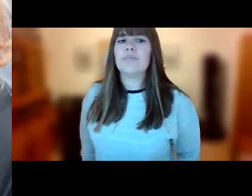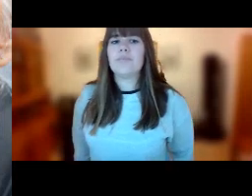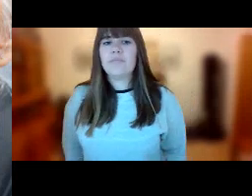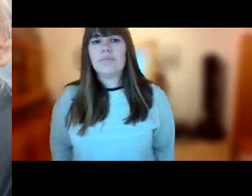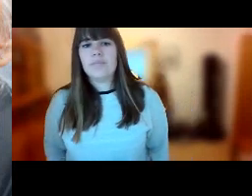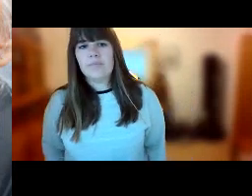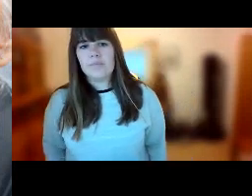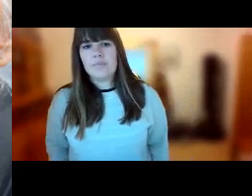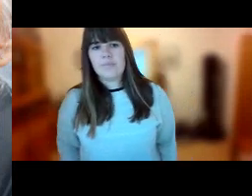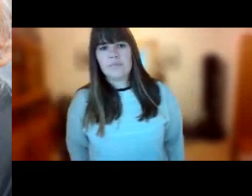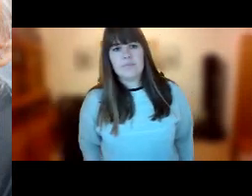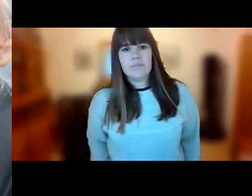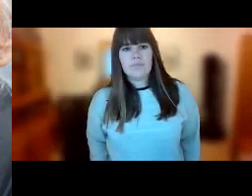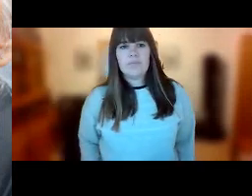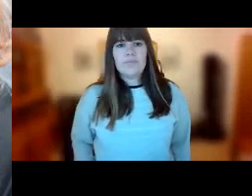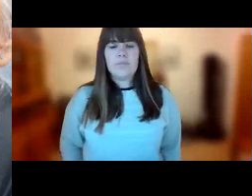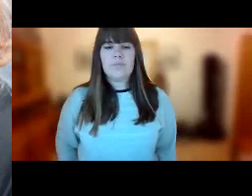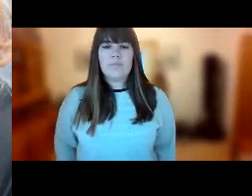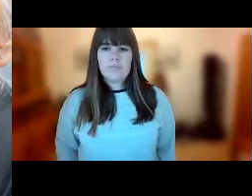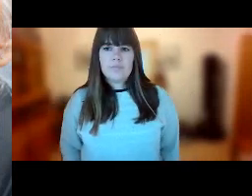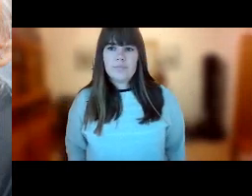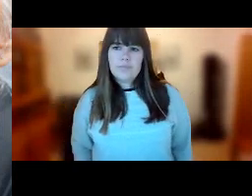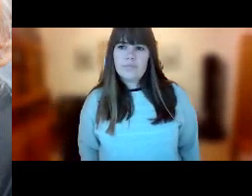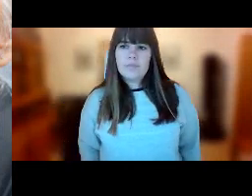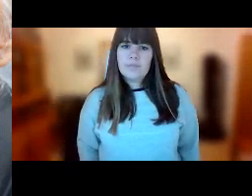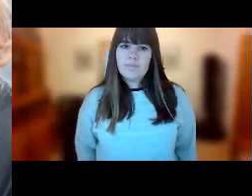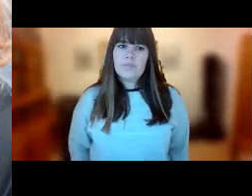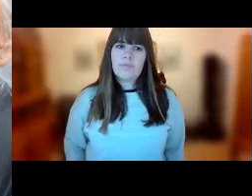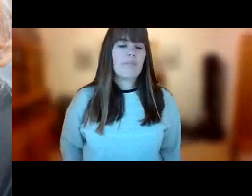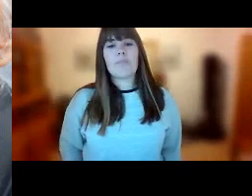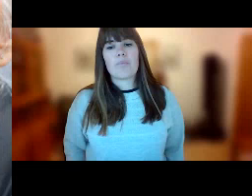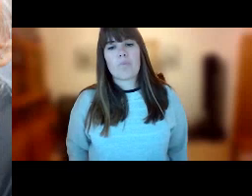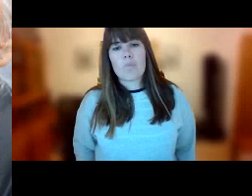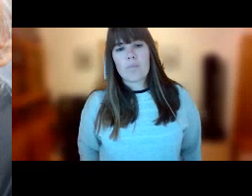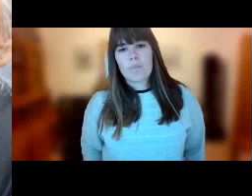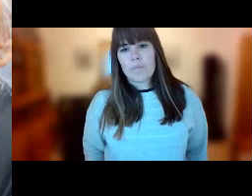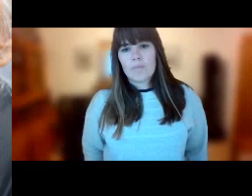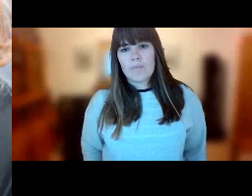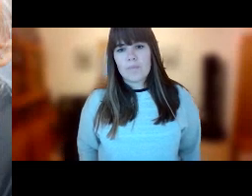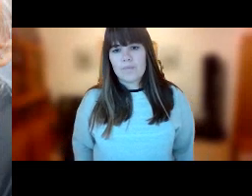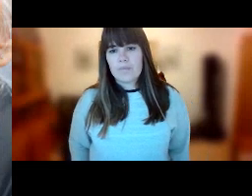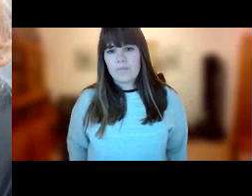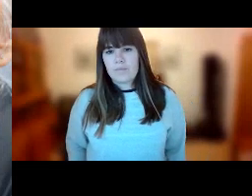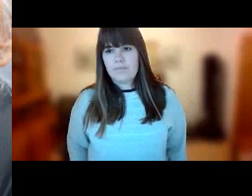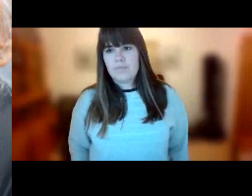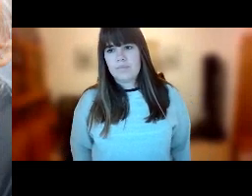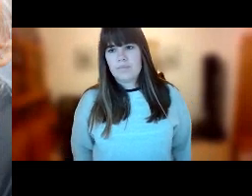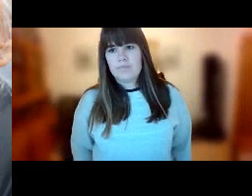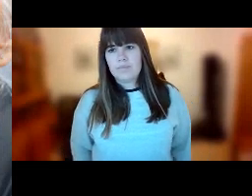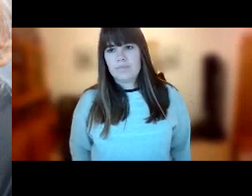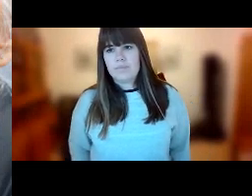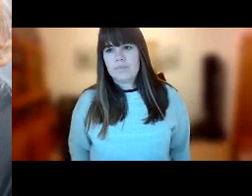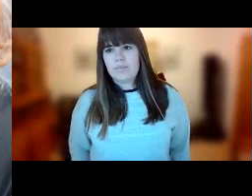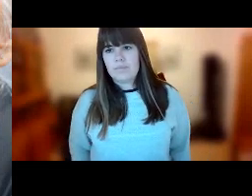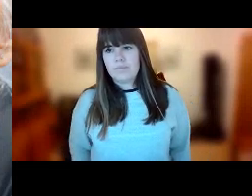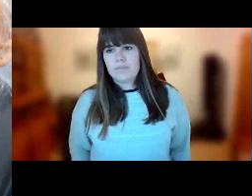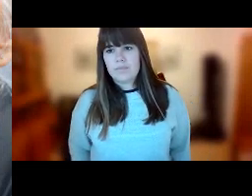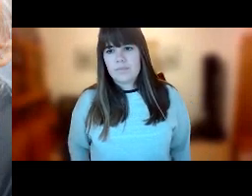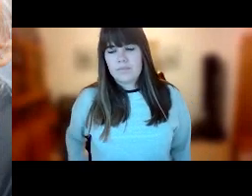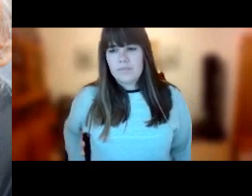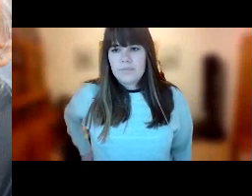county, from a range of organisations that are sharing their learning about how they get communities involved in